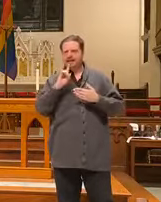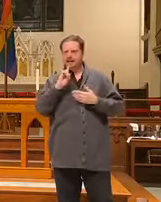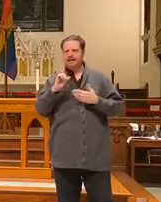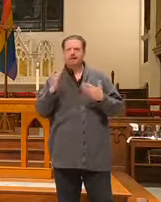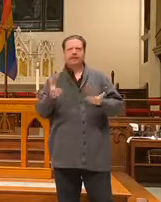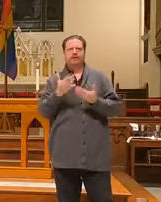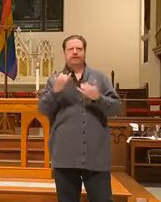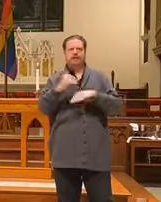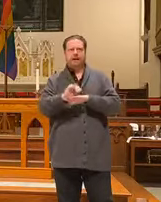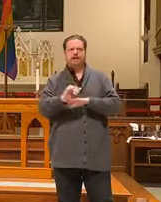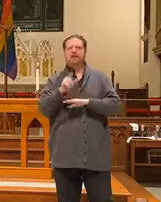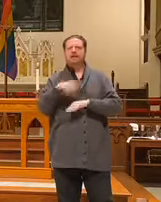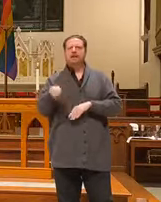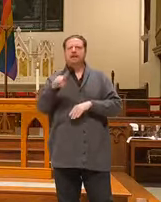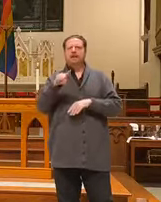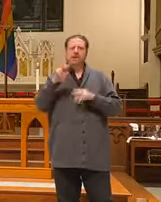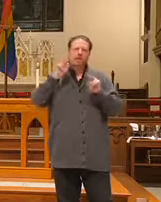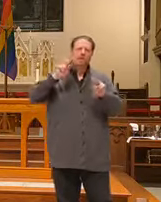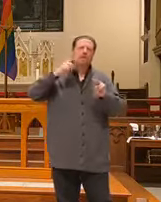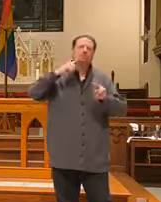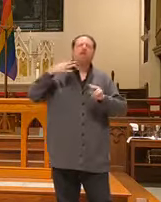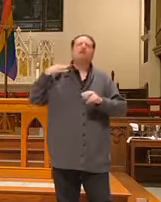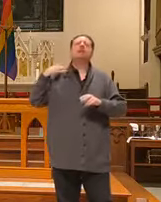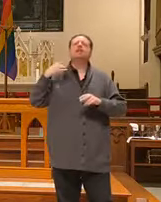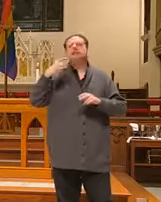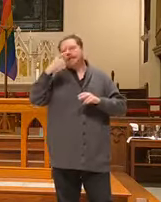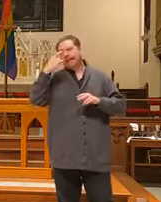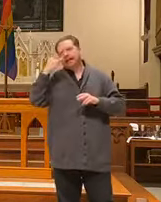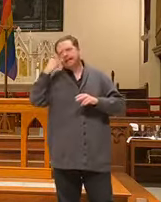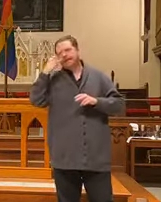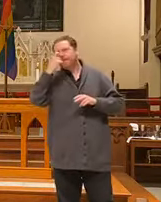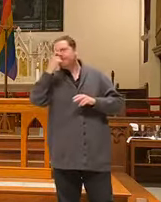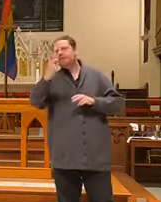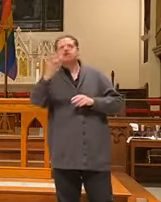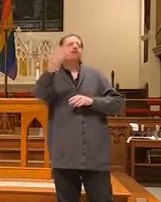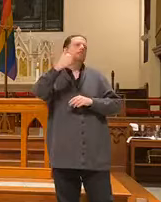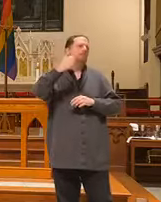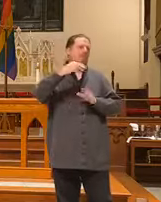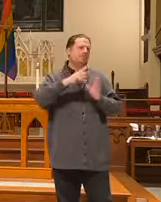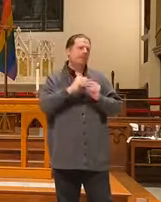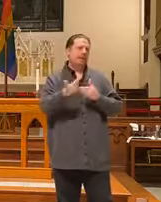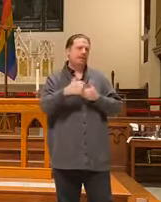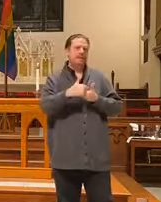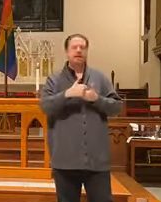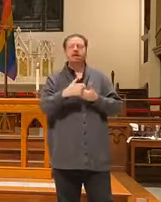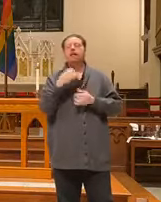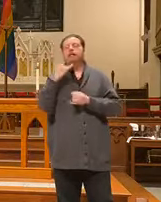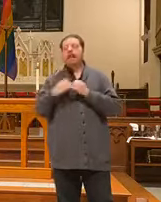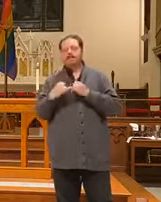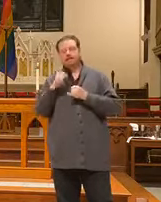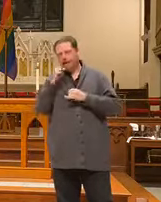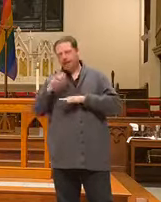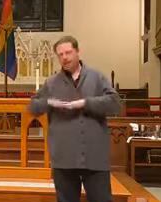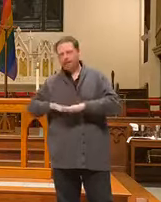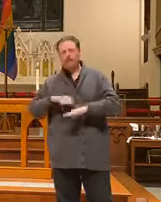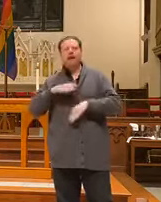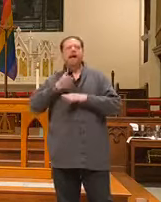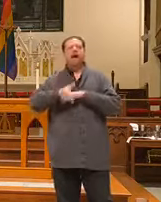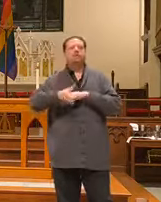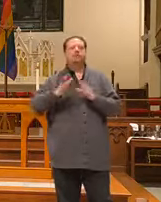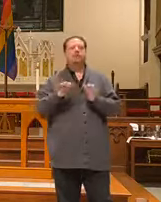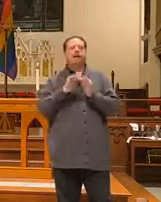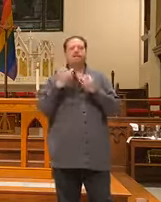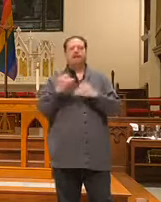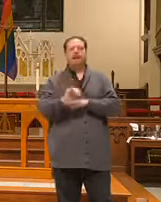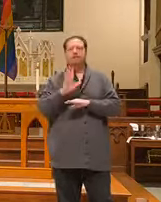forward to a bunch of volunteers for that event. So if you're really interested, please come to that meeting. Last but not least, after Mass tonight, we're